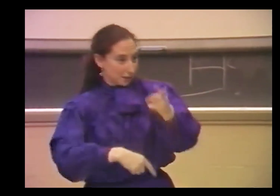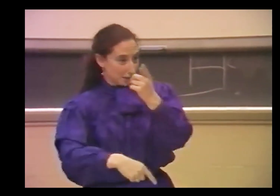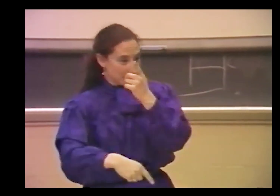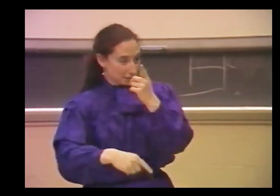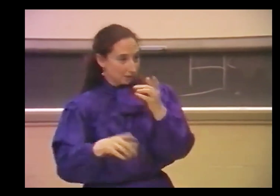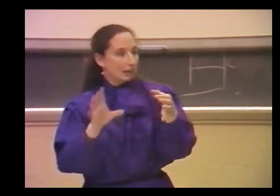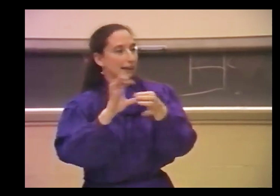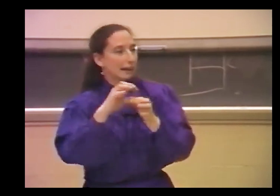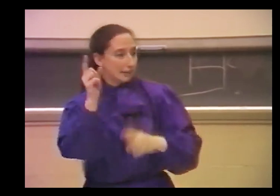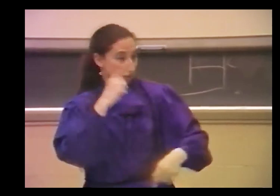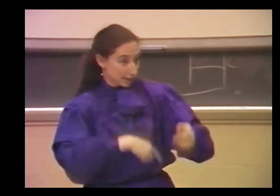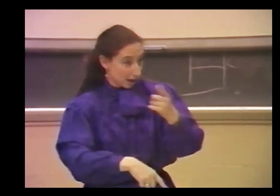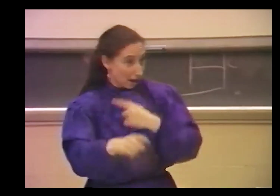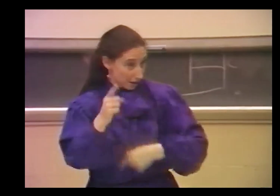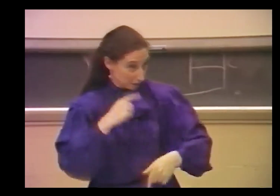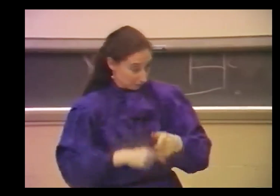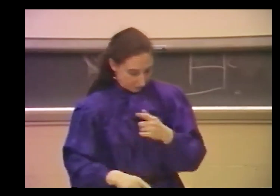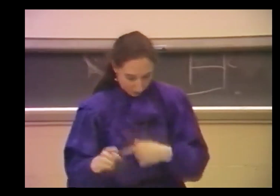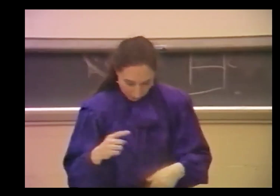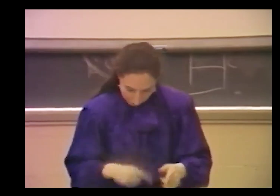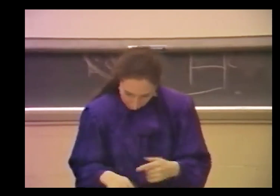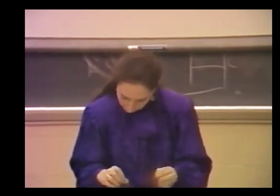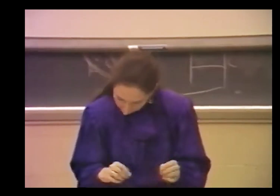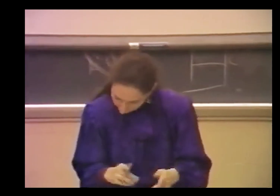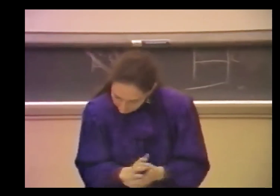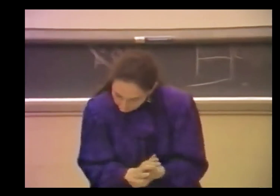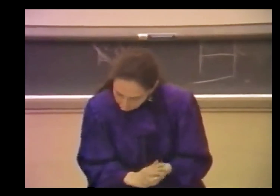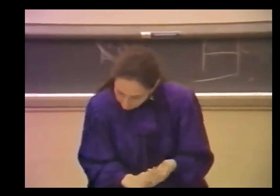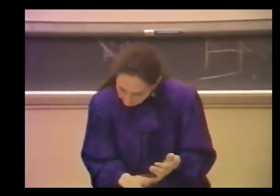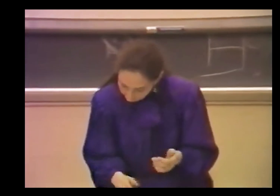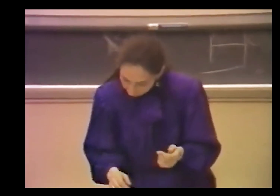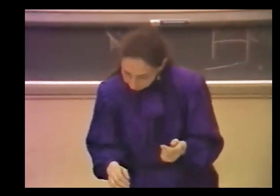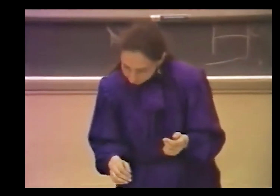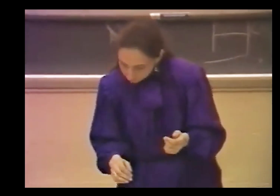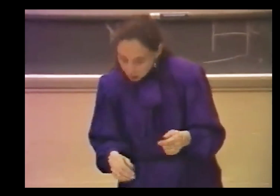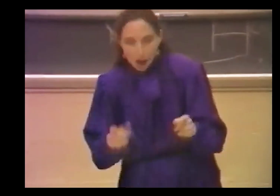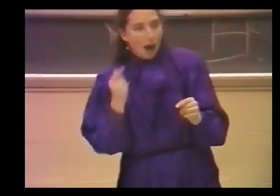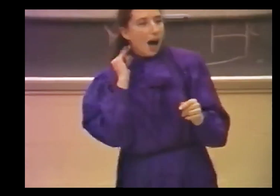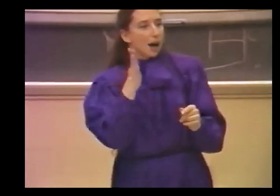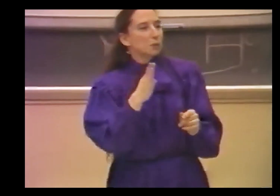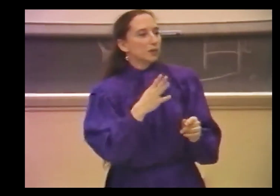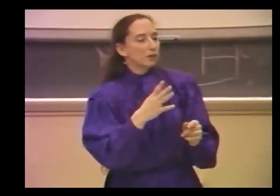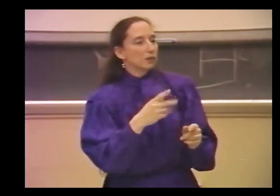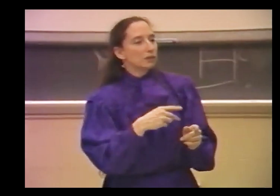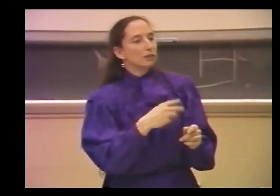the connecting sign. Okay. I will